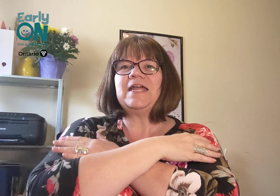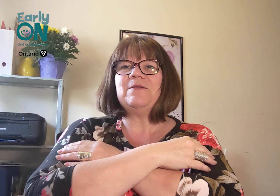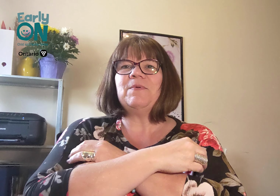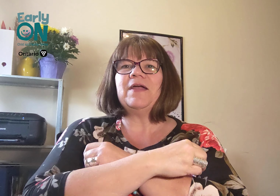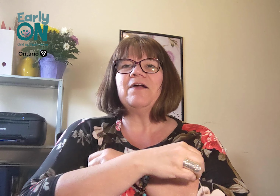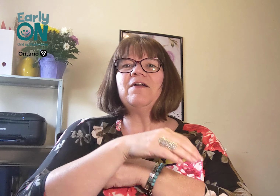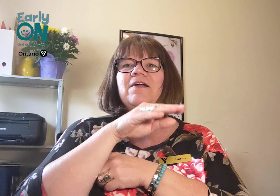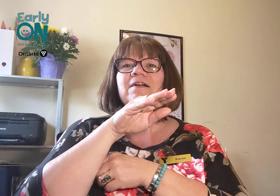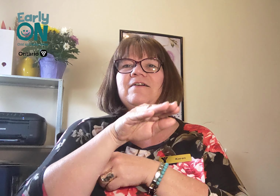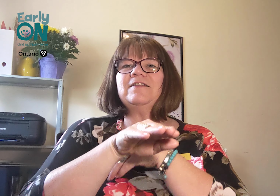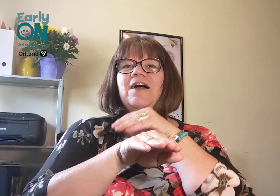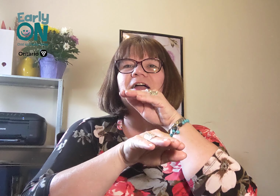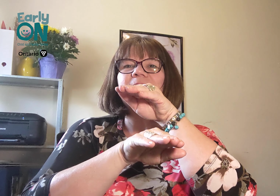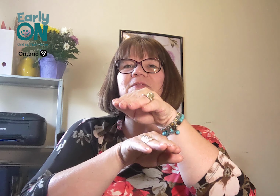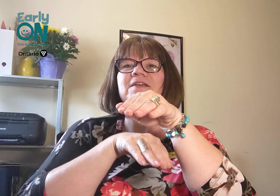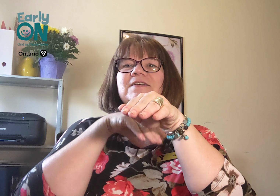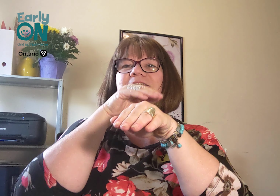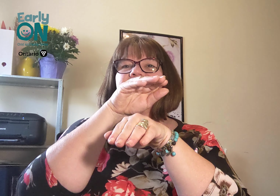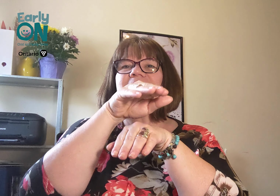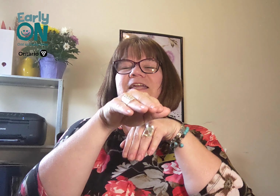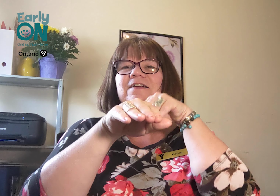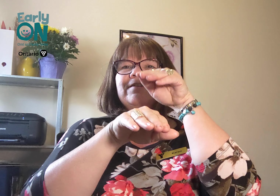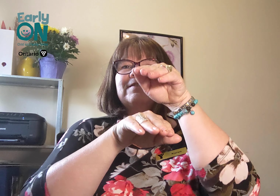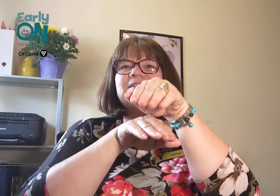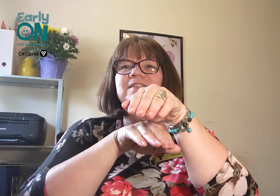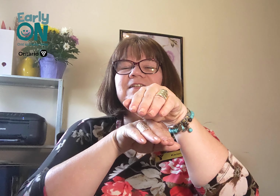Teddy bear, climb the stairs.